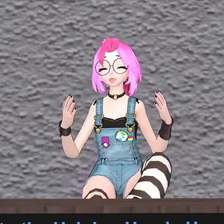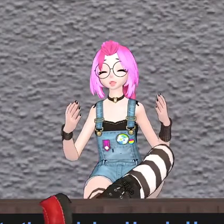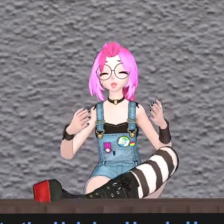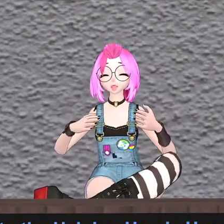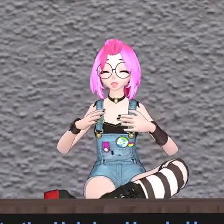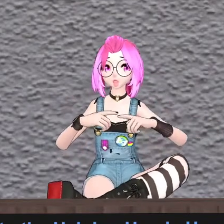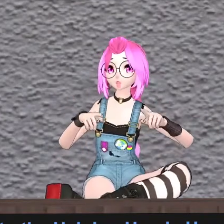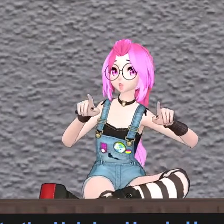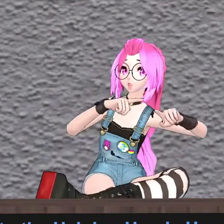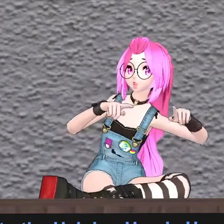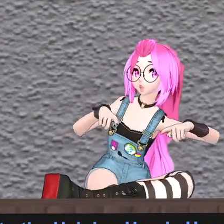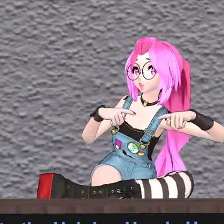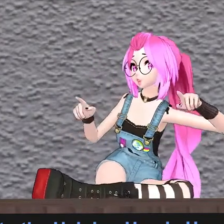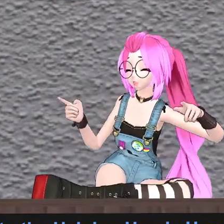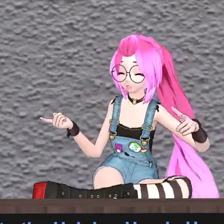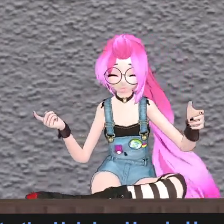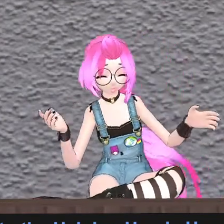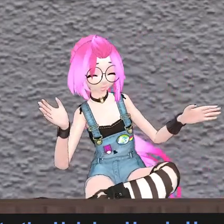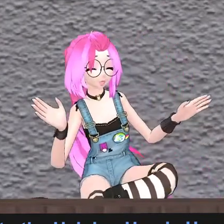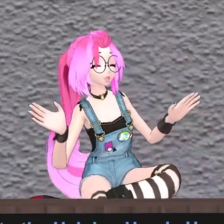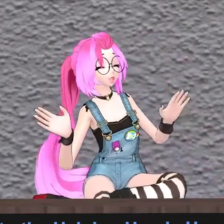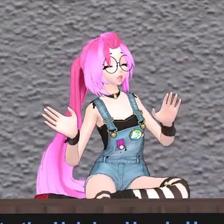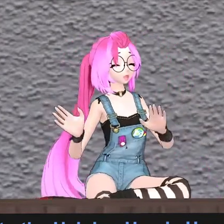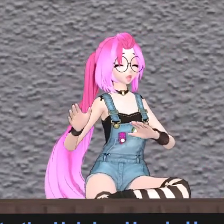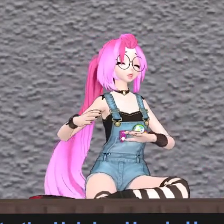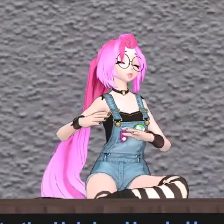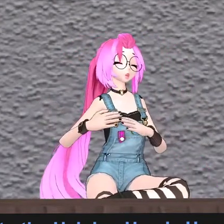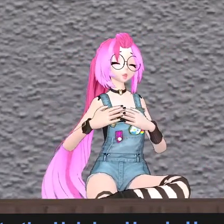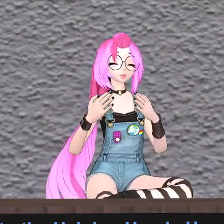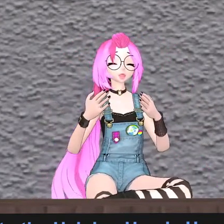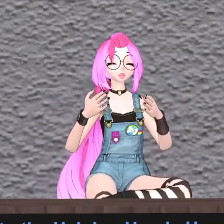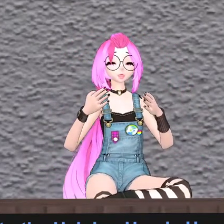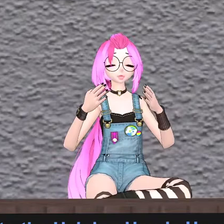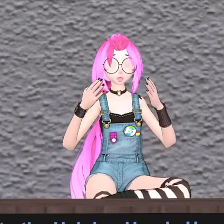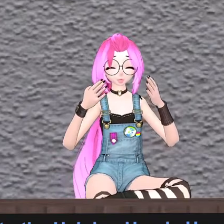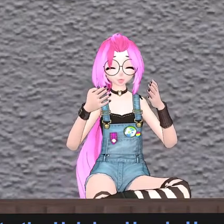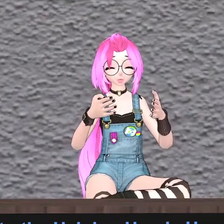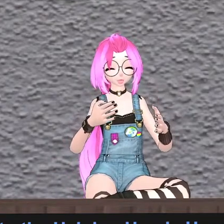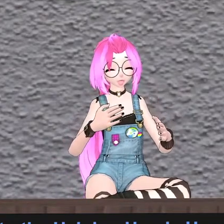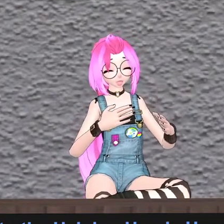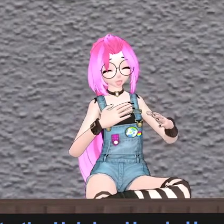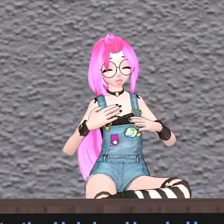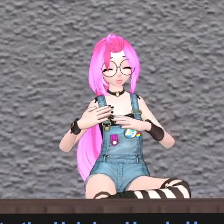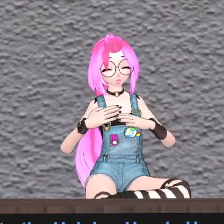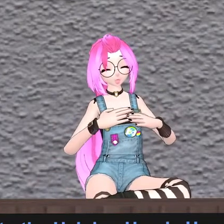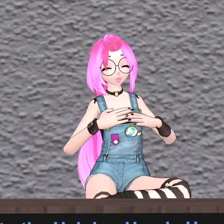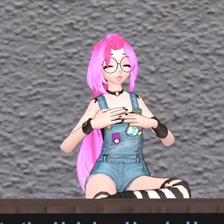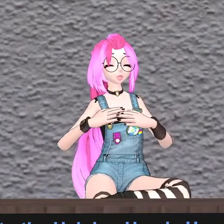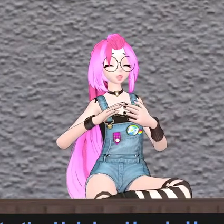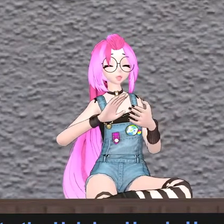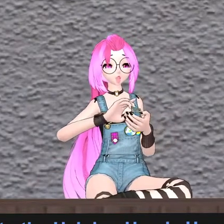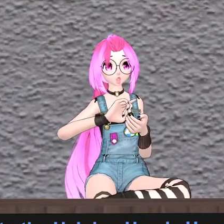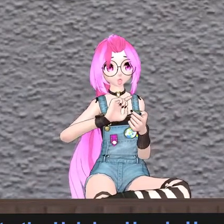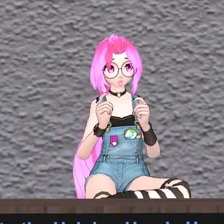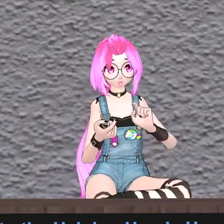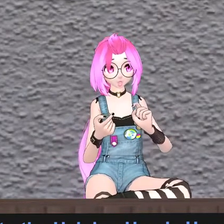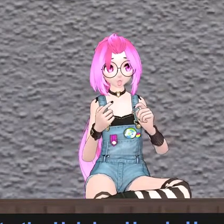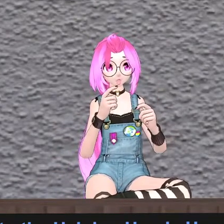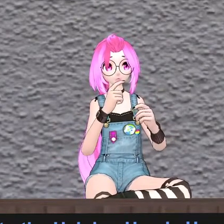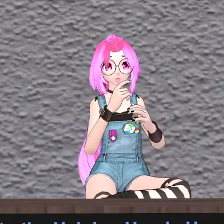Like, you know, like we got other stuff going for us, you know. So because it's so focused on the war aspect, it's been